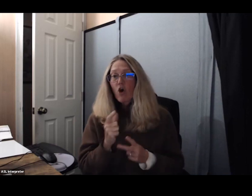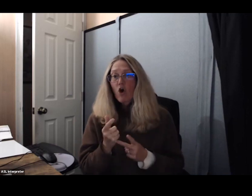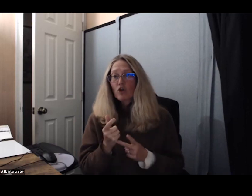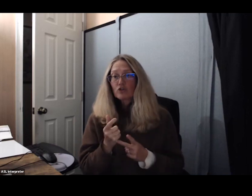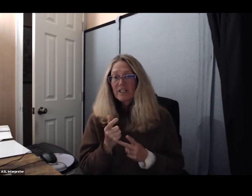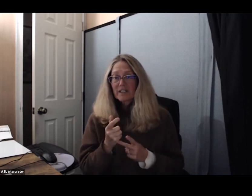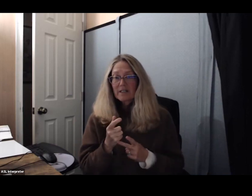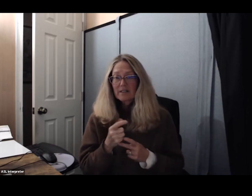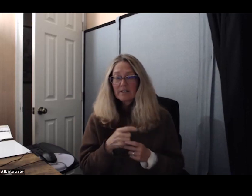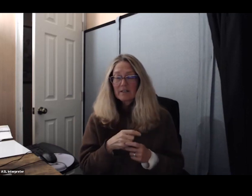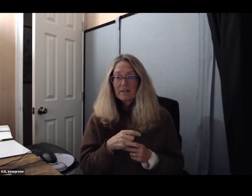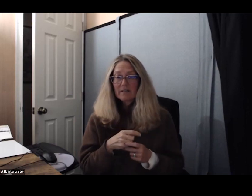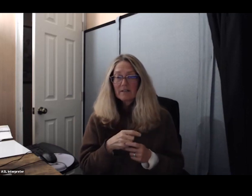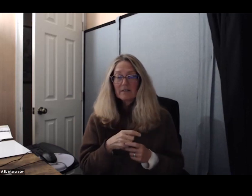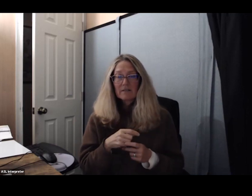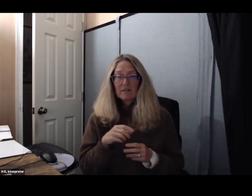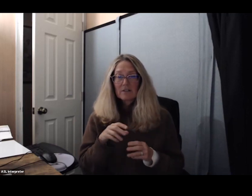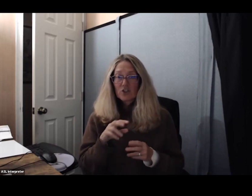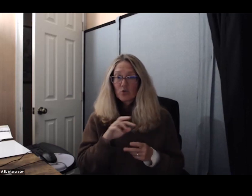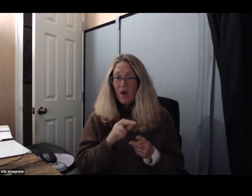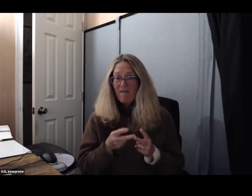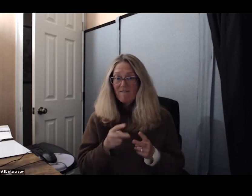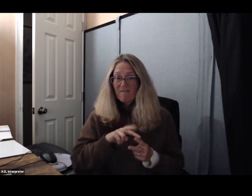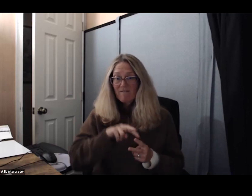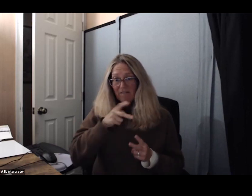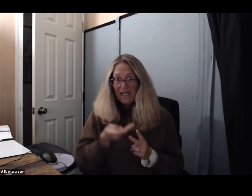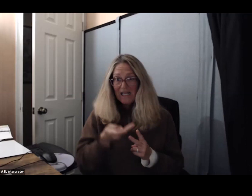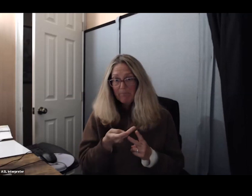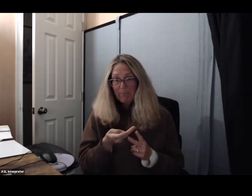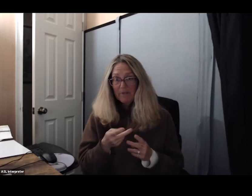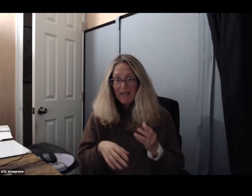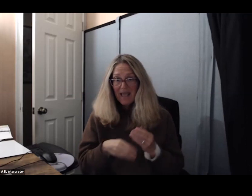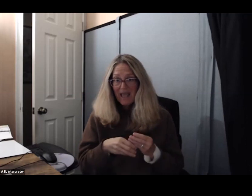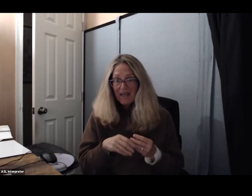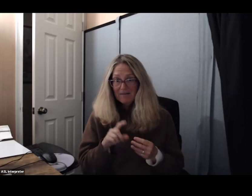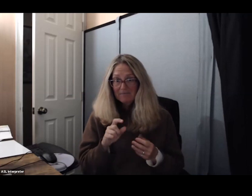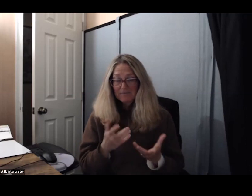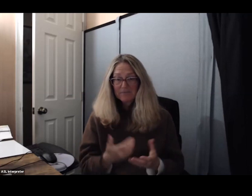interest on either flipping that around or adding to that committee?